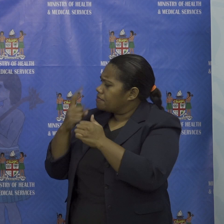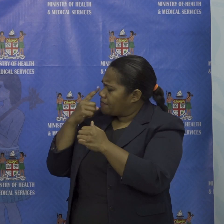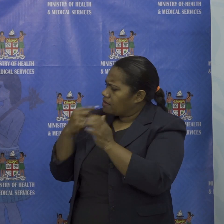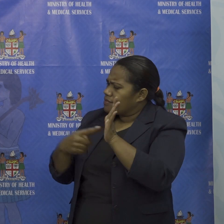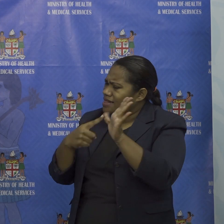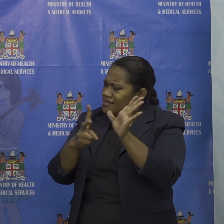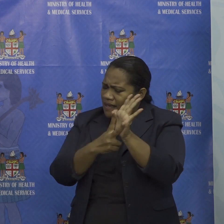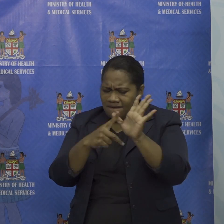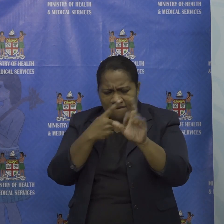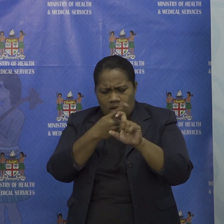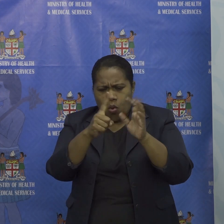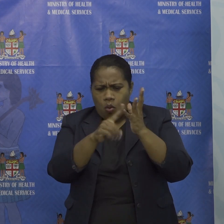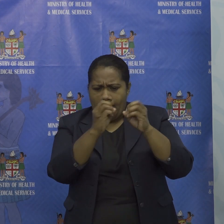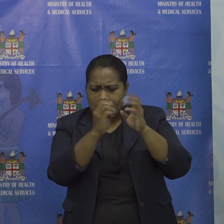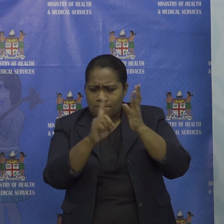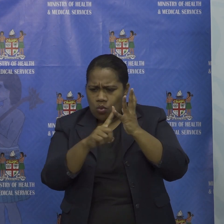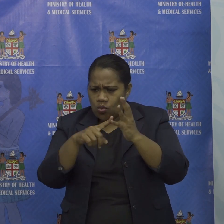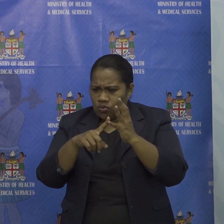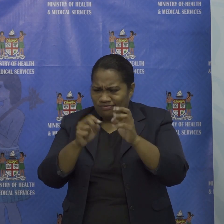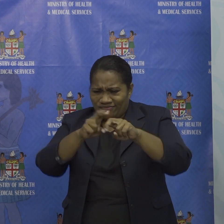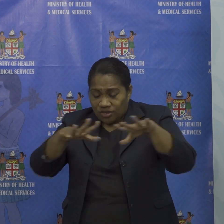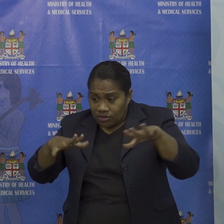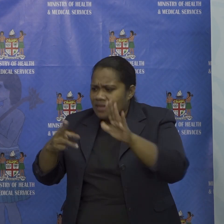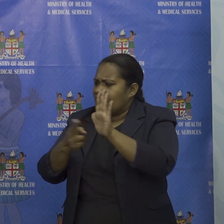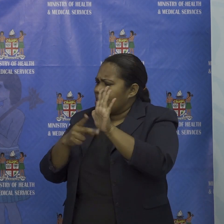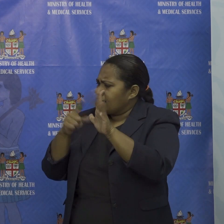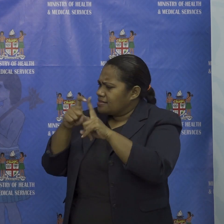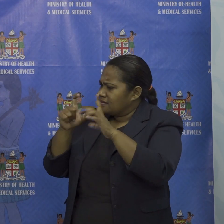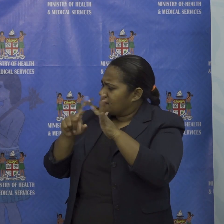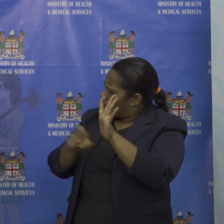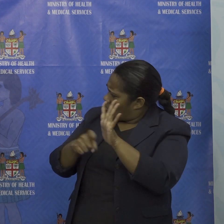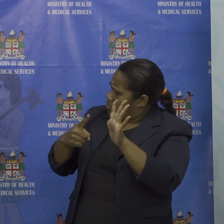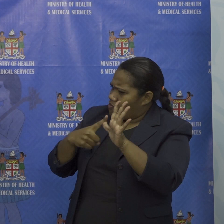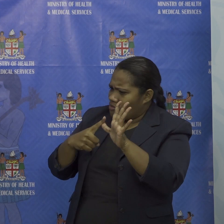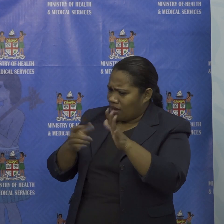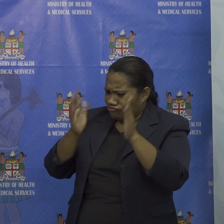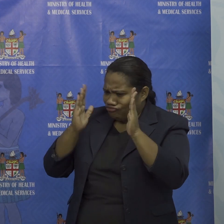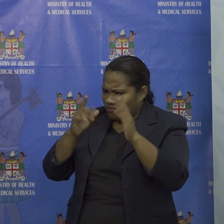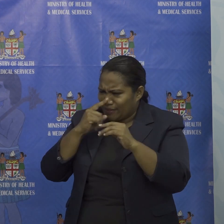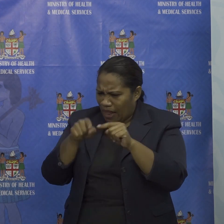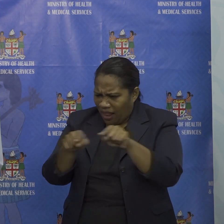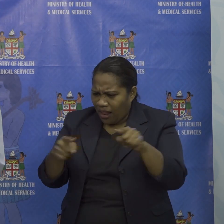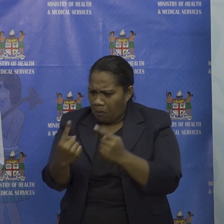funeral and the Nandera church service have actually come forward as of today?